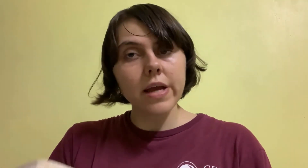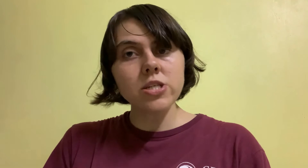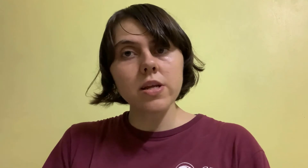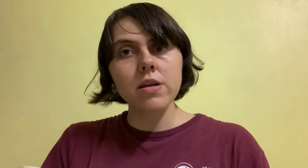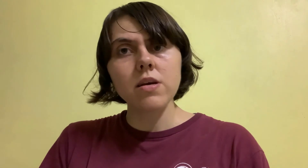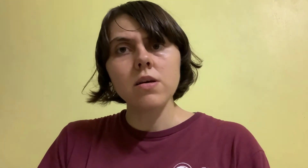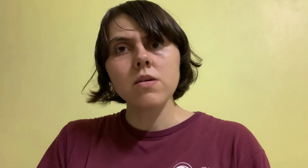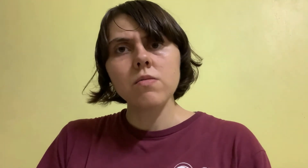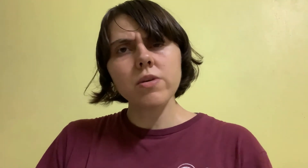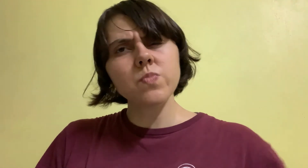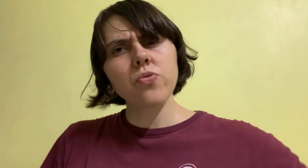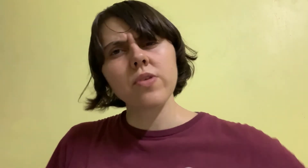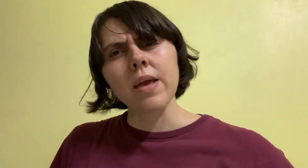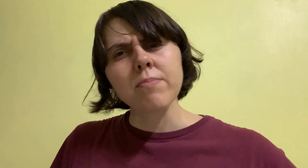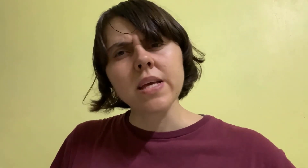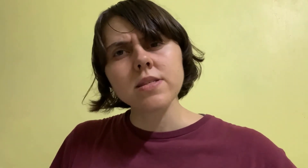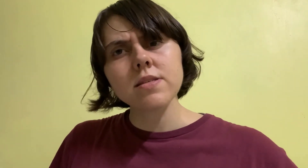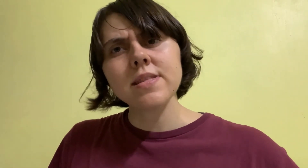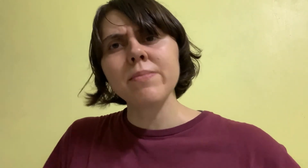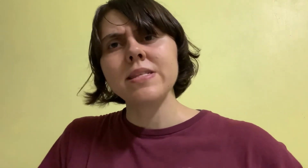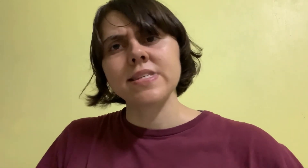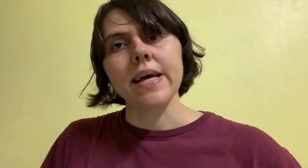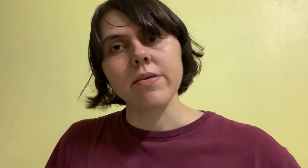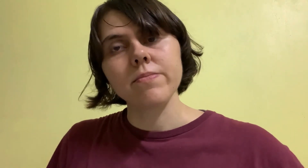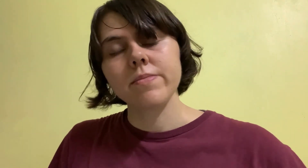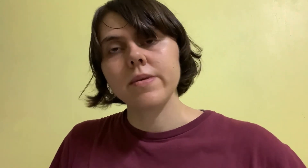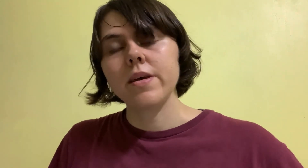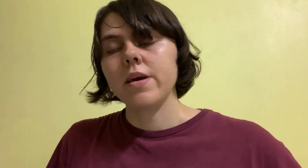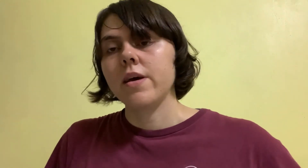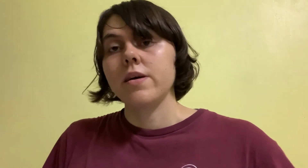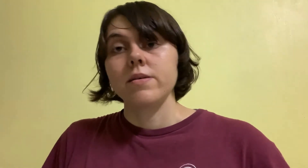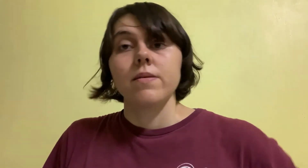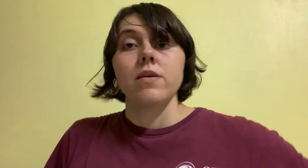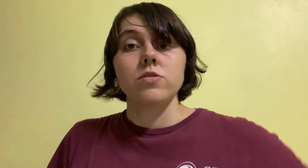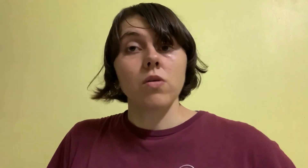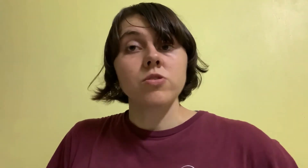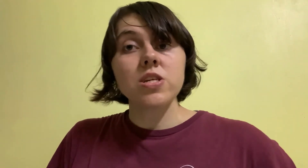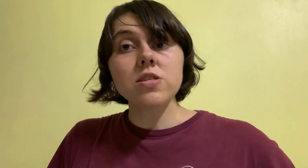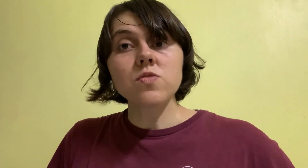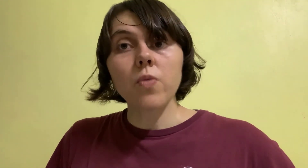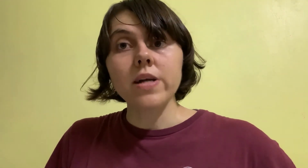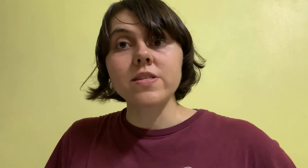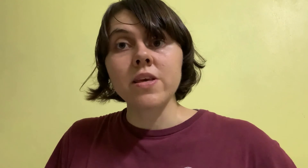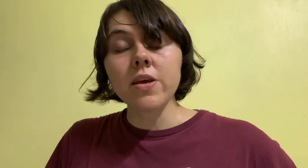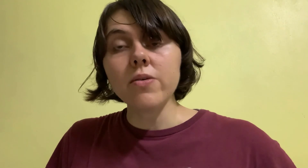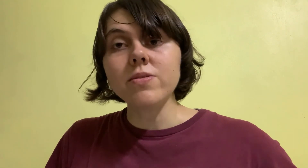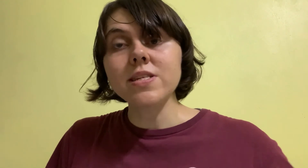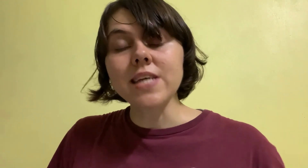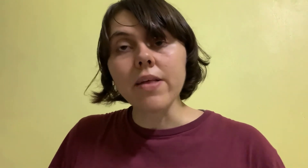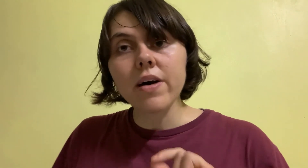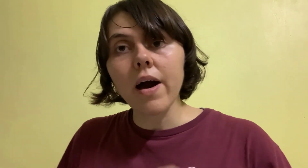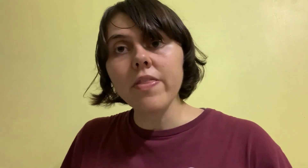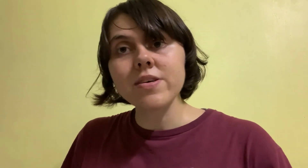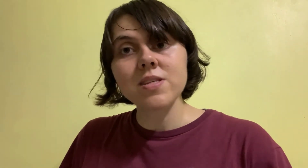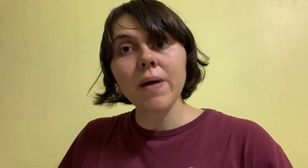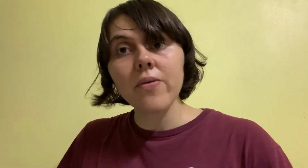creation. What does proclaim mean? That means tell. So Jesus wants you to tell others about